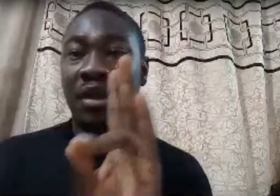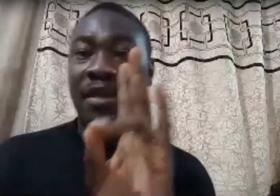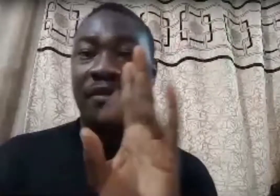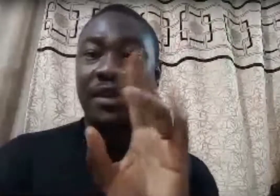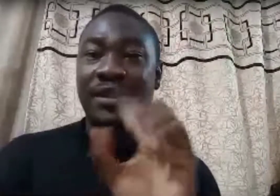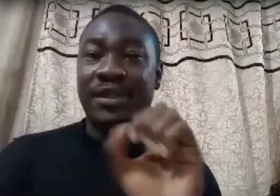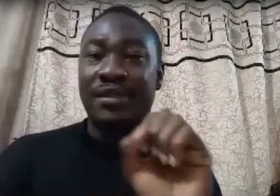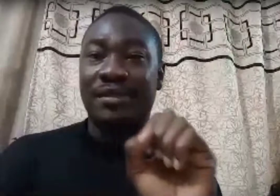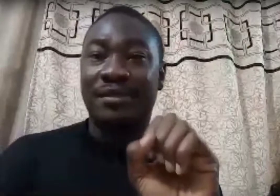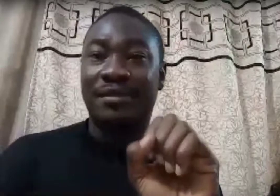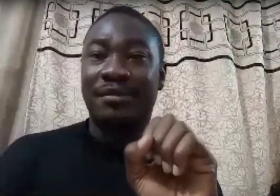88